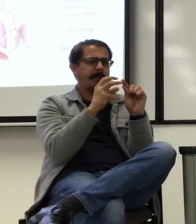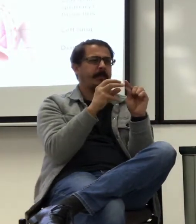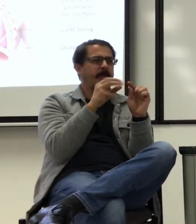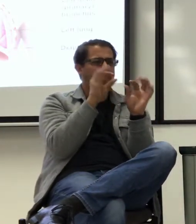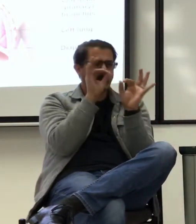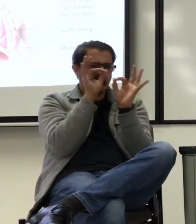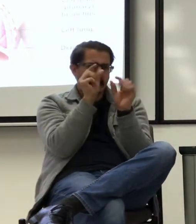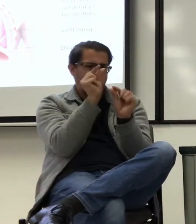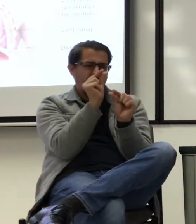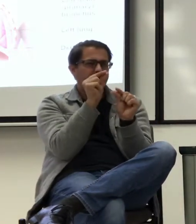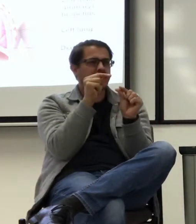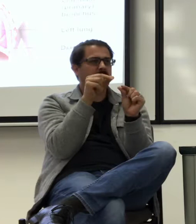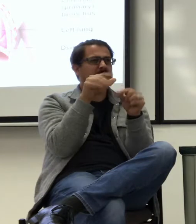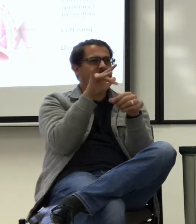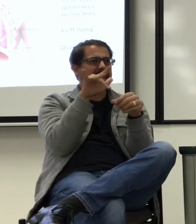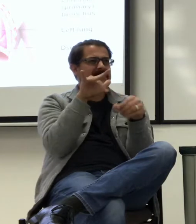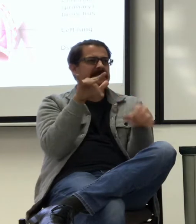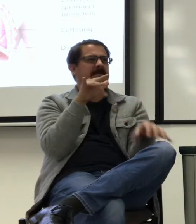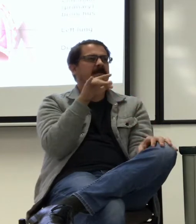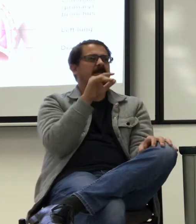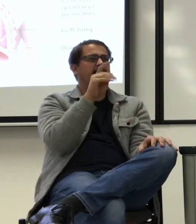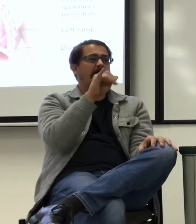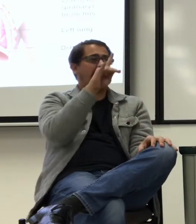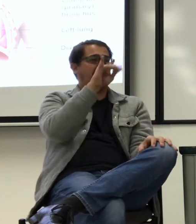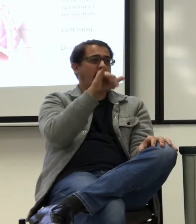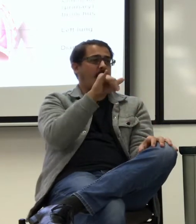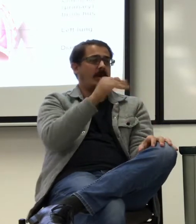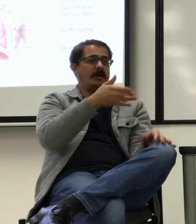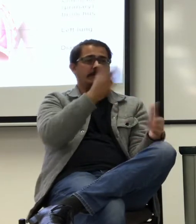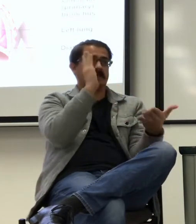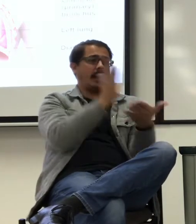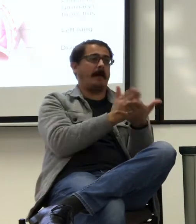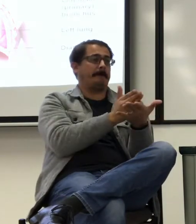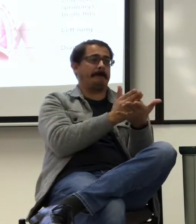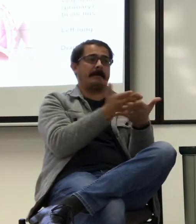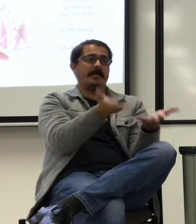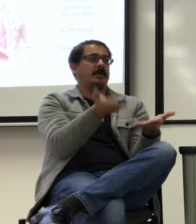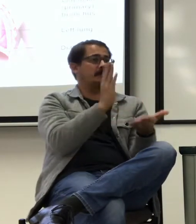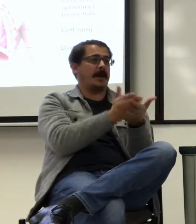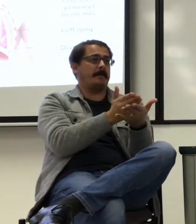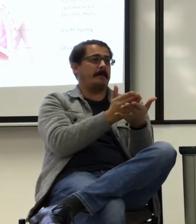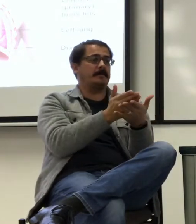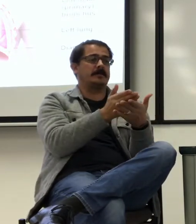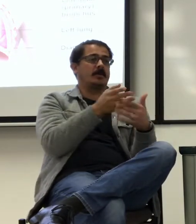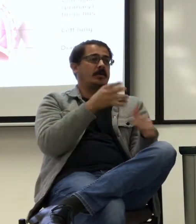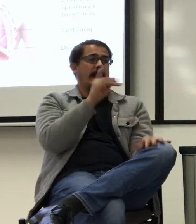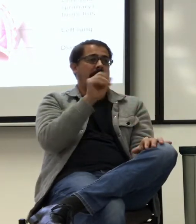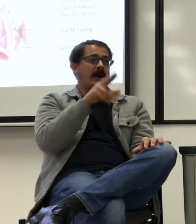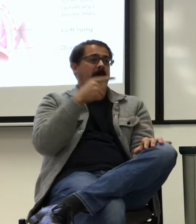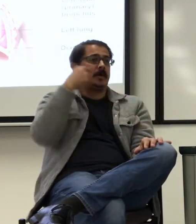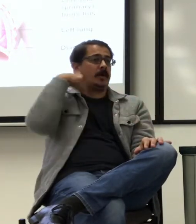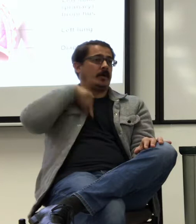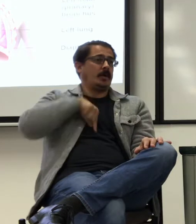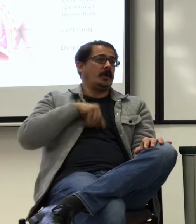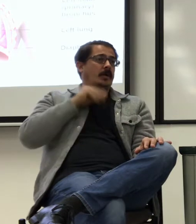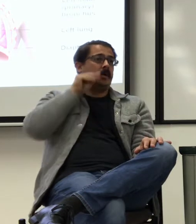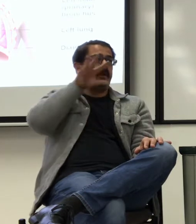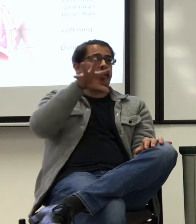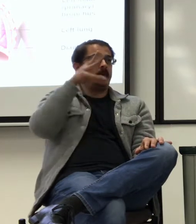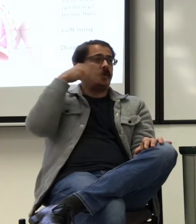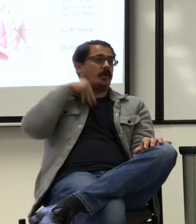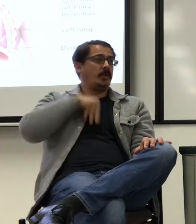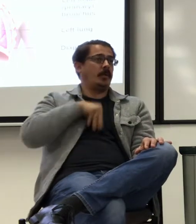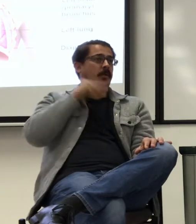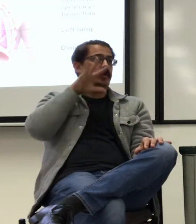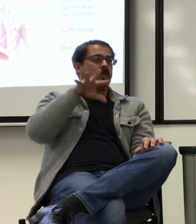microscopic spaces. And so the airway is a dead end, and it ends there. So air just goes in and out. You know, the blood keeps going